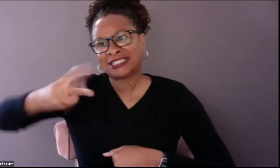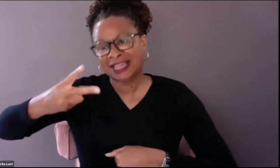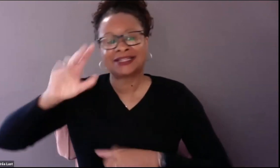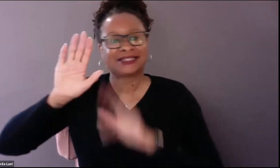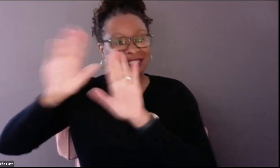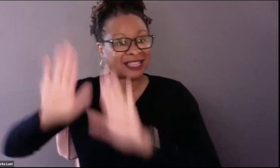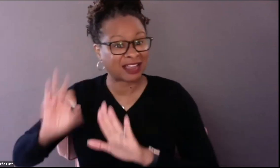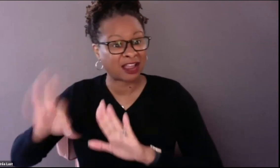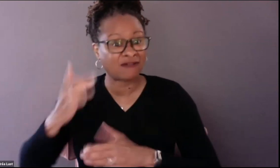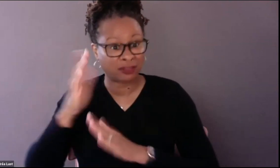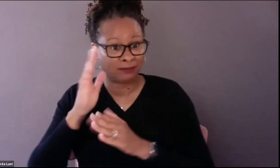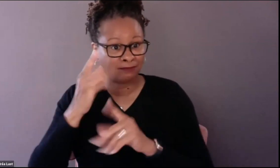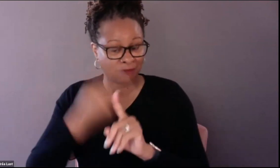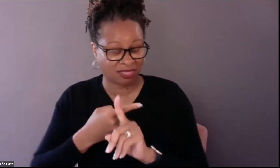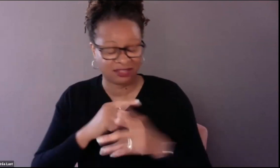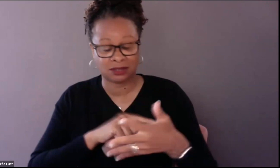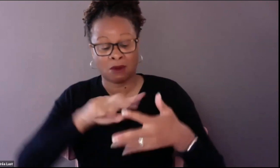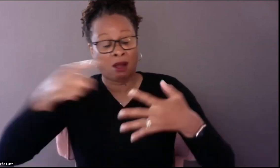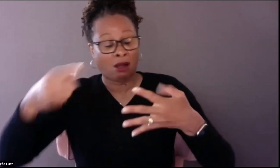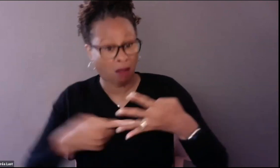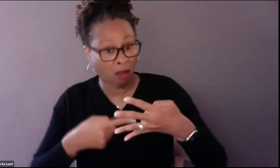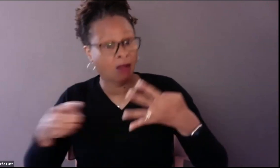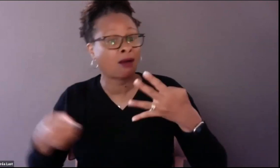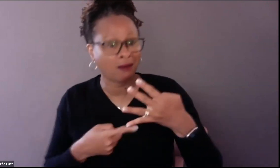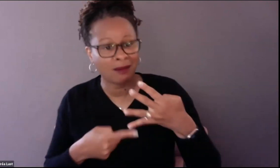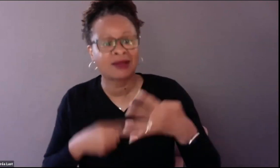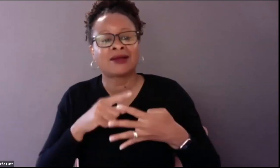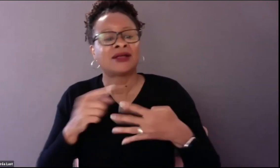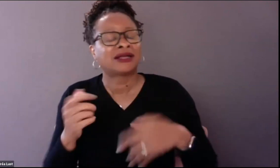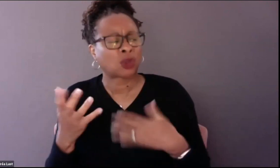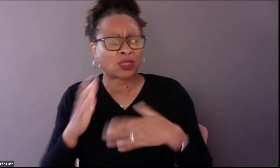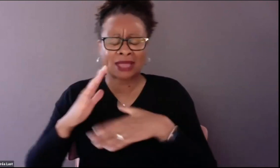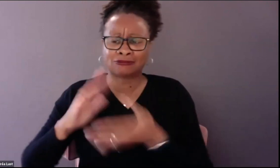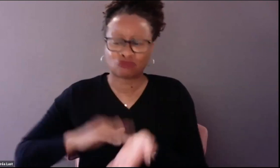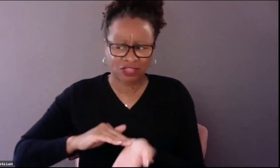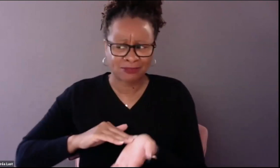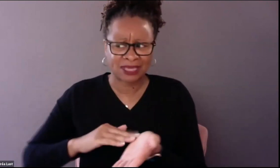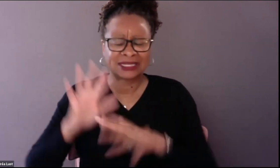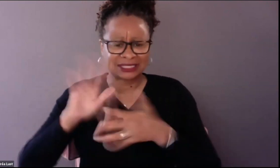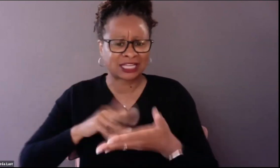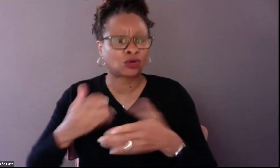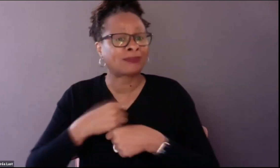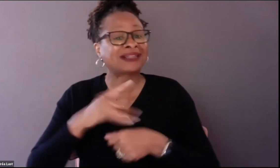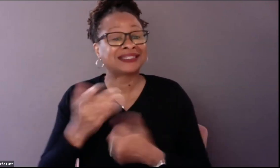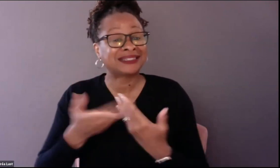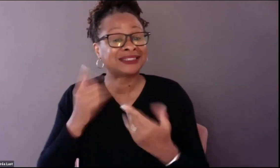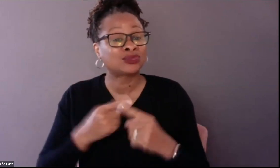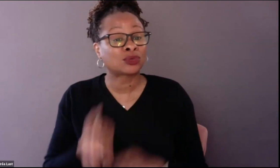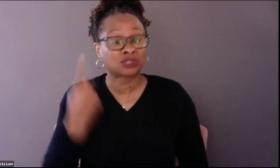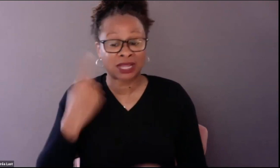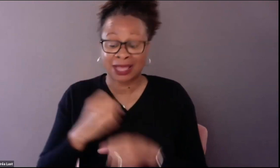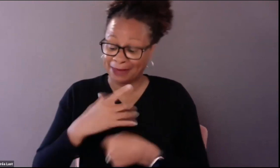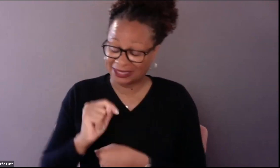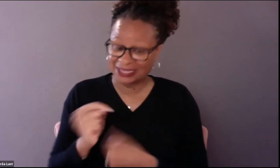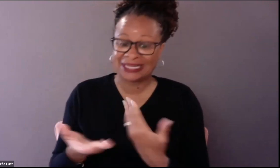see what I'm saying? That rhythmic schedule, which makes it easy to understand, also makes it easy for people to